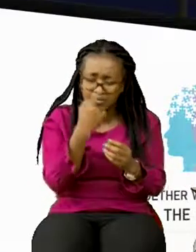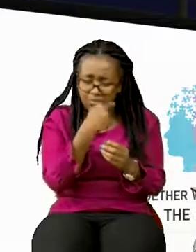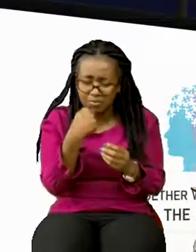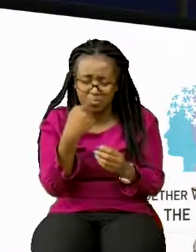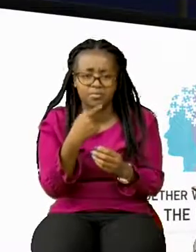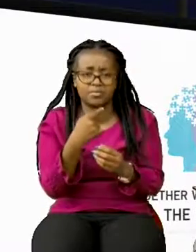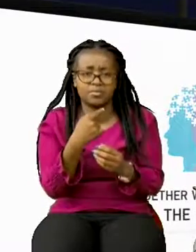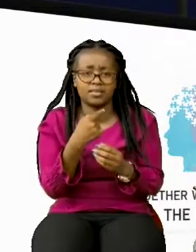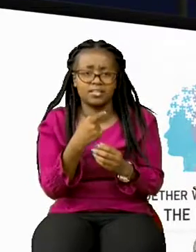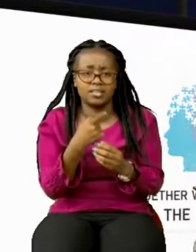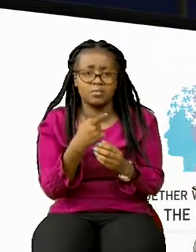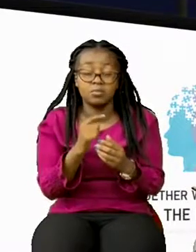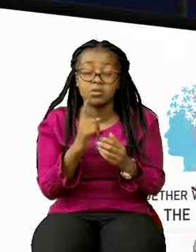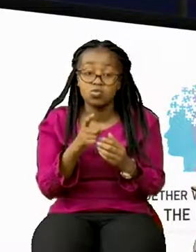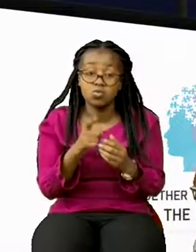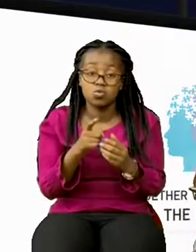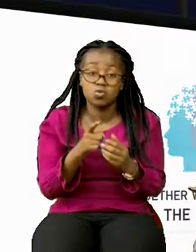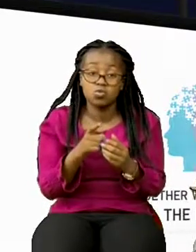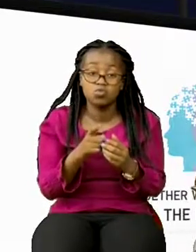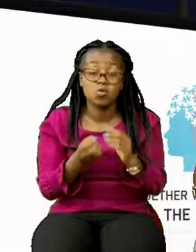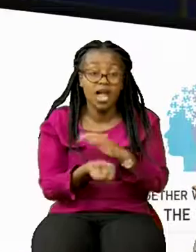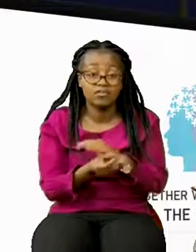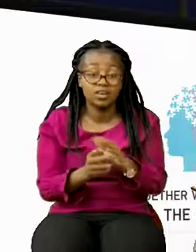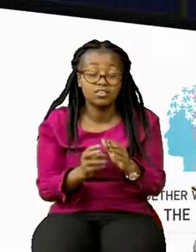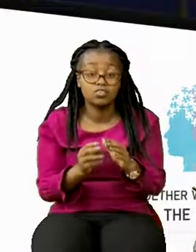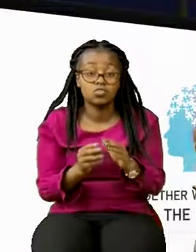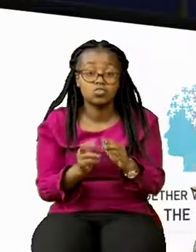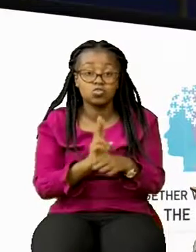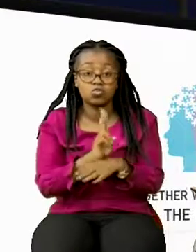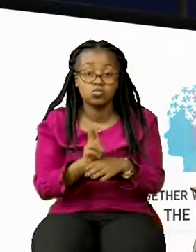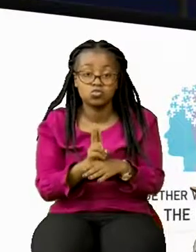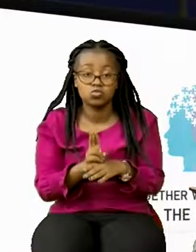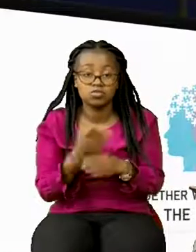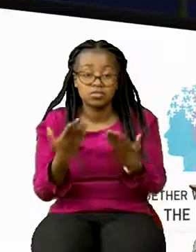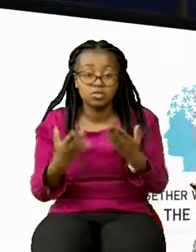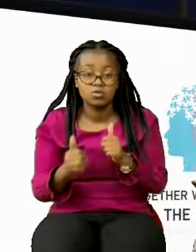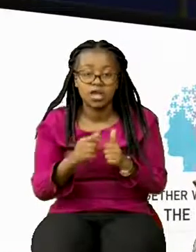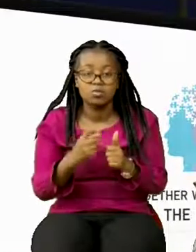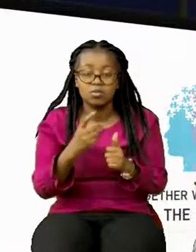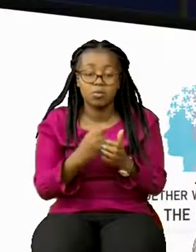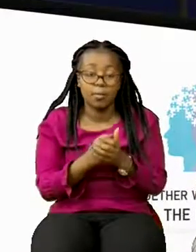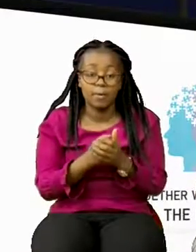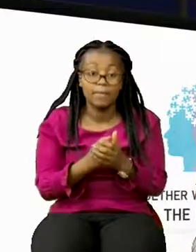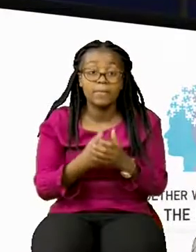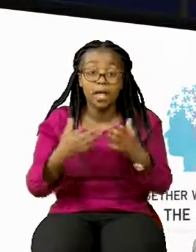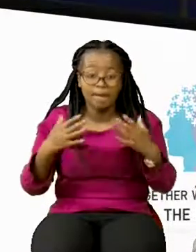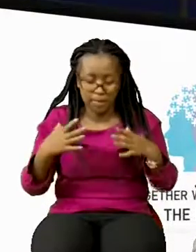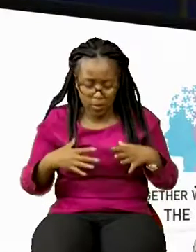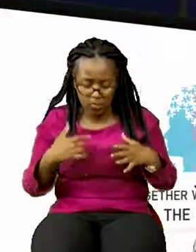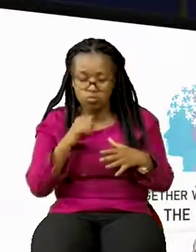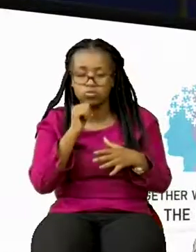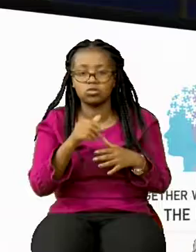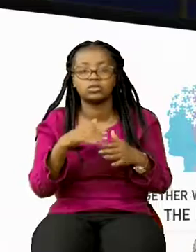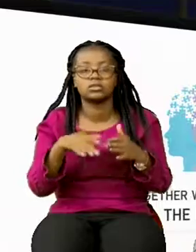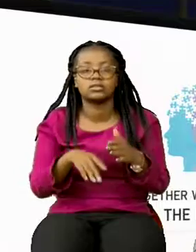about the tendency of biting your tongue, and we're advised to actually place a spoon or something so that the patient does not injure